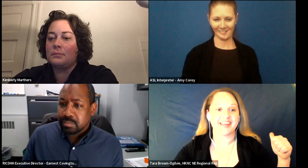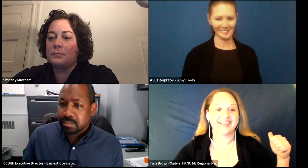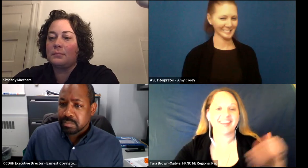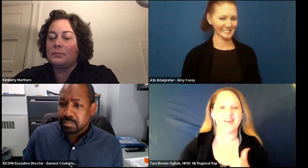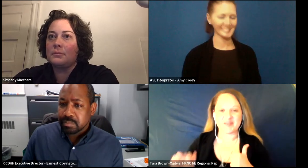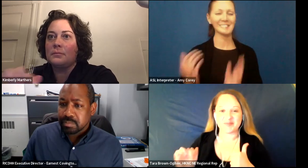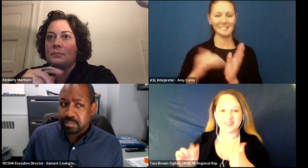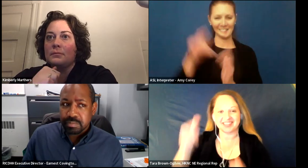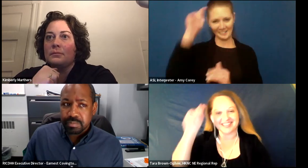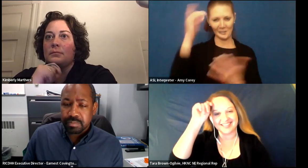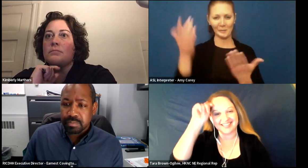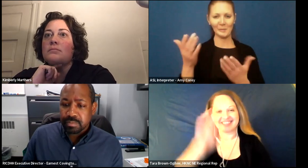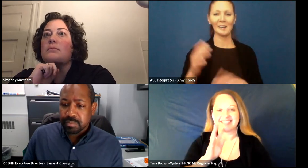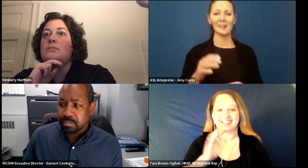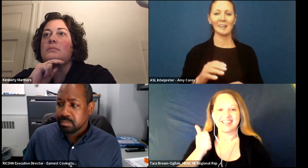Again,